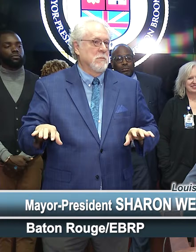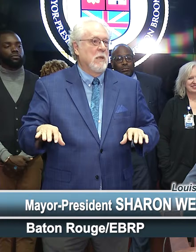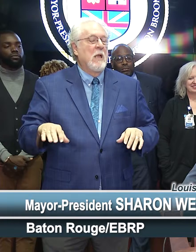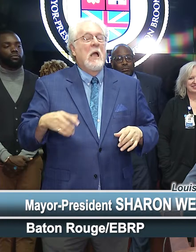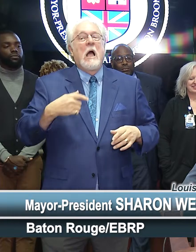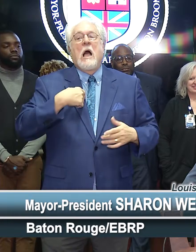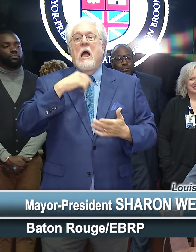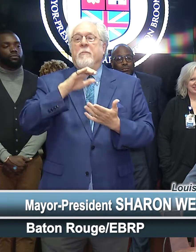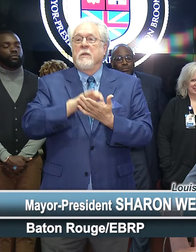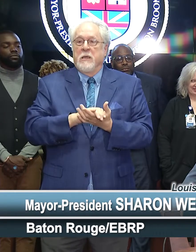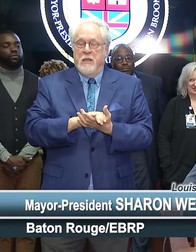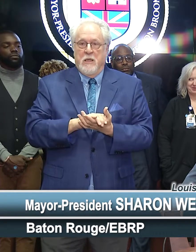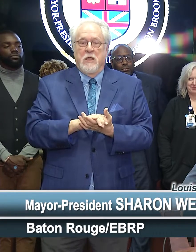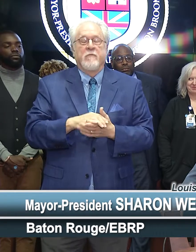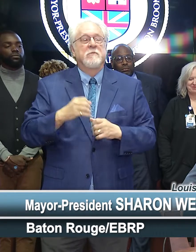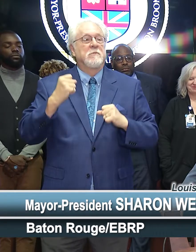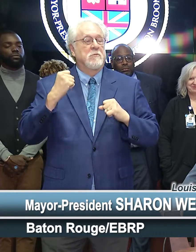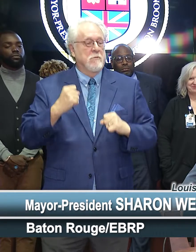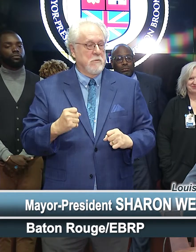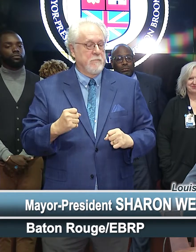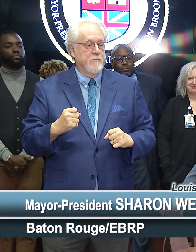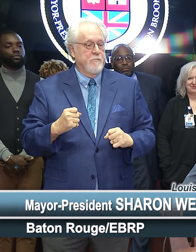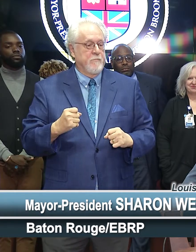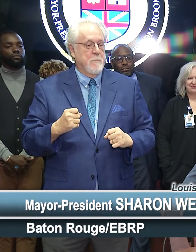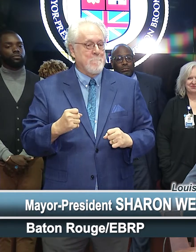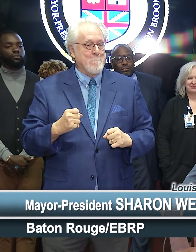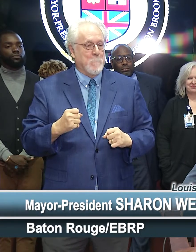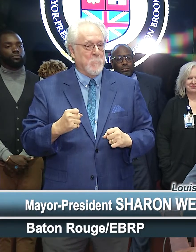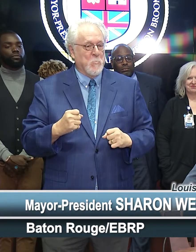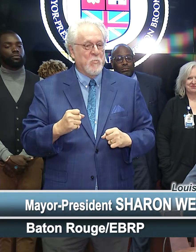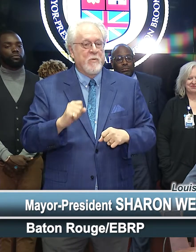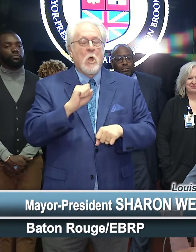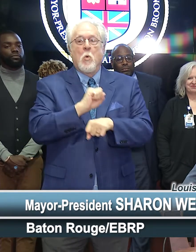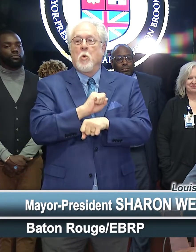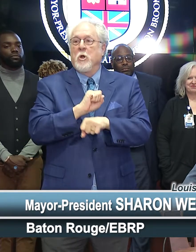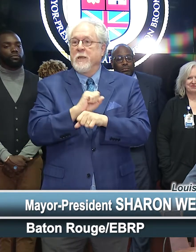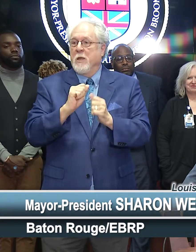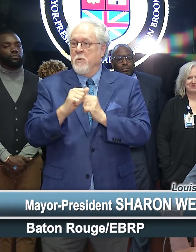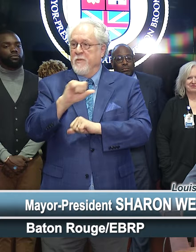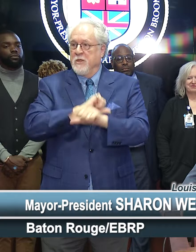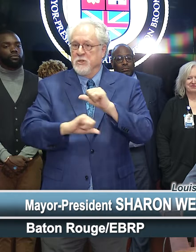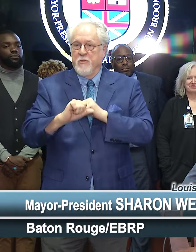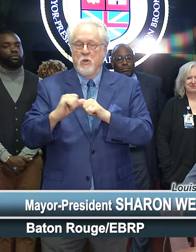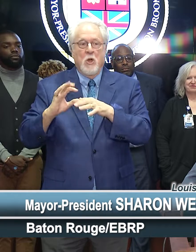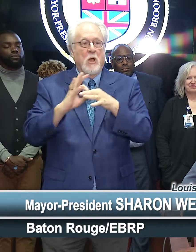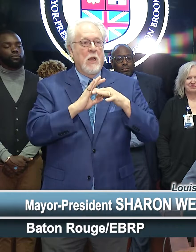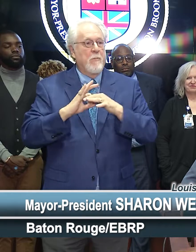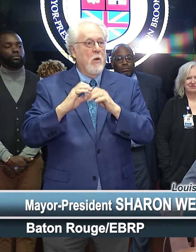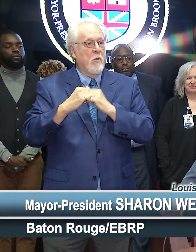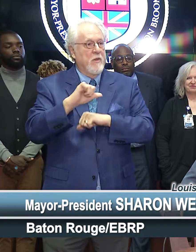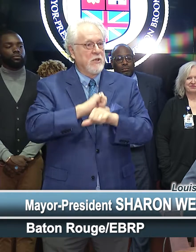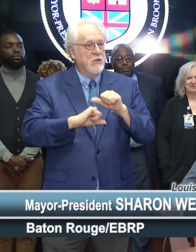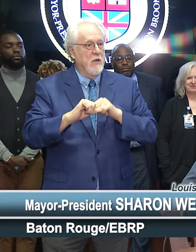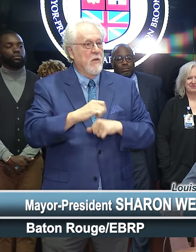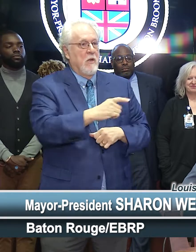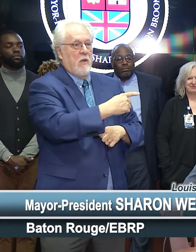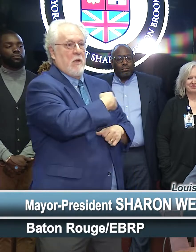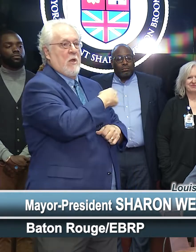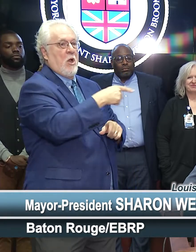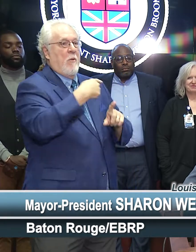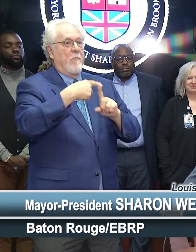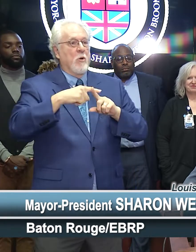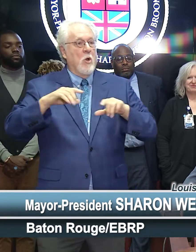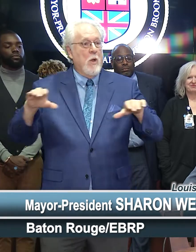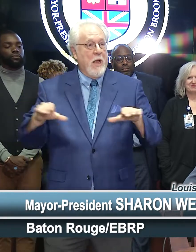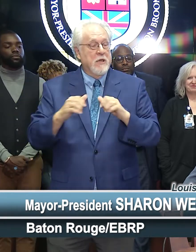I believe very firmly working with one another, collaborating with one another, being proactive with